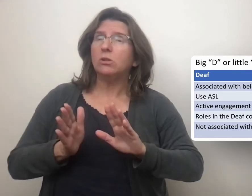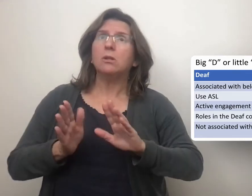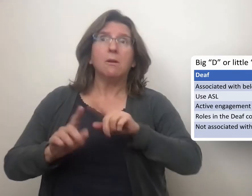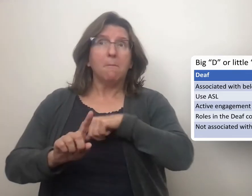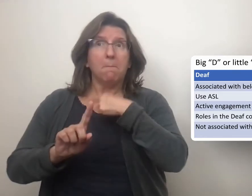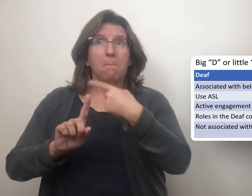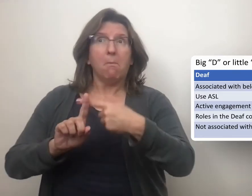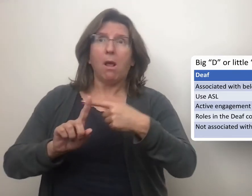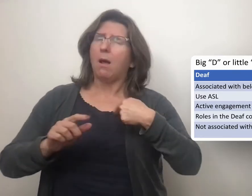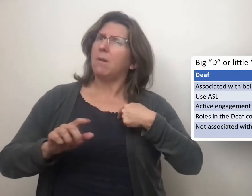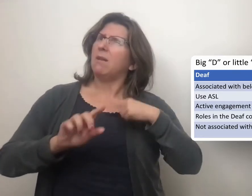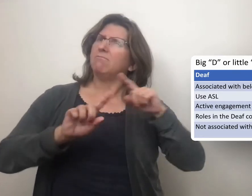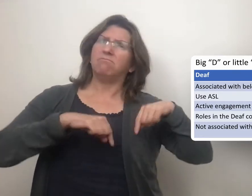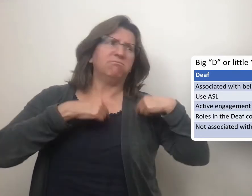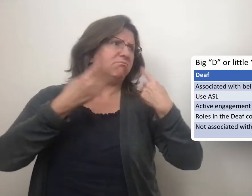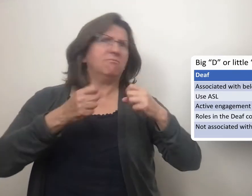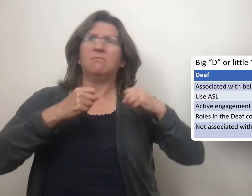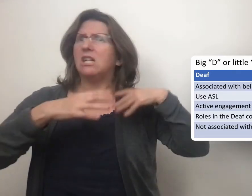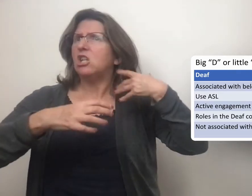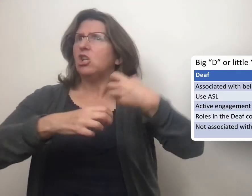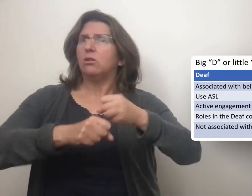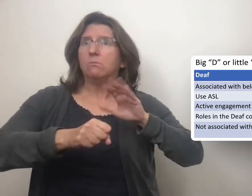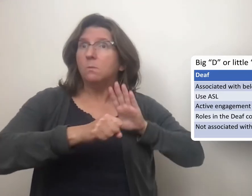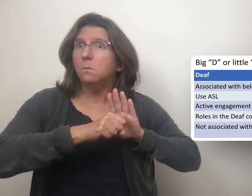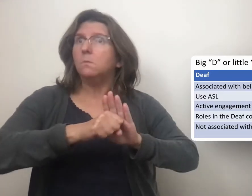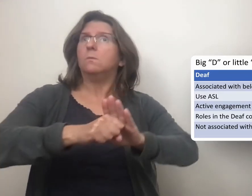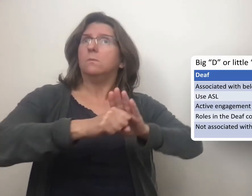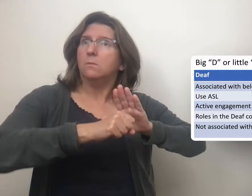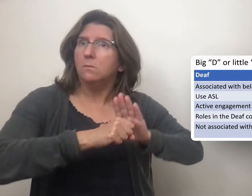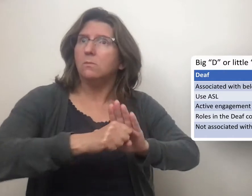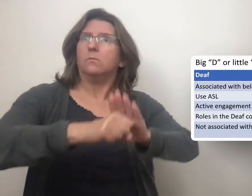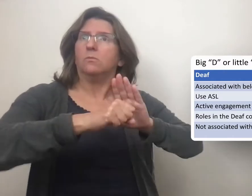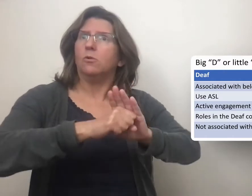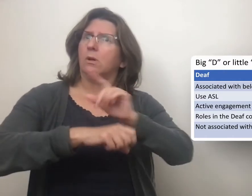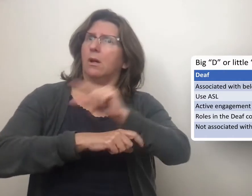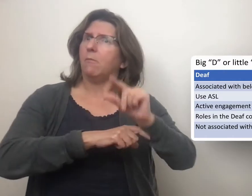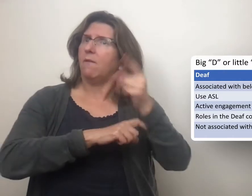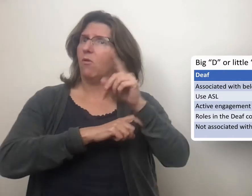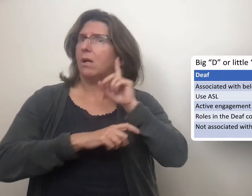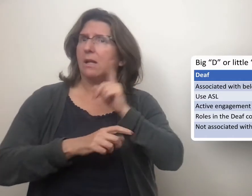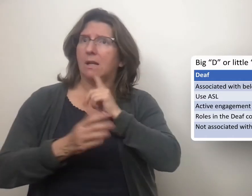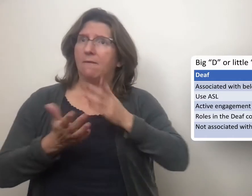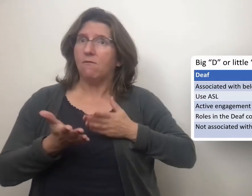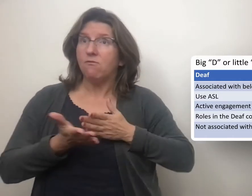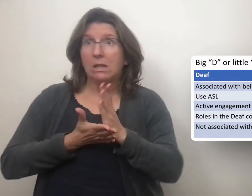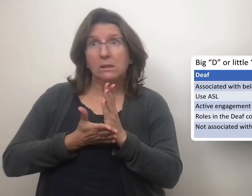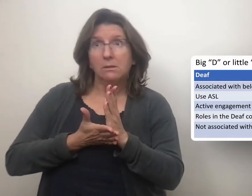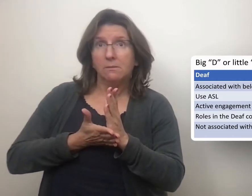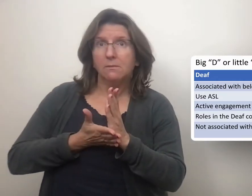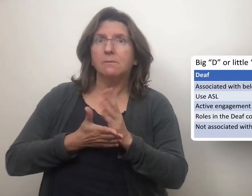a researcher. And for decades, I have advocated for deaf rights within various levels of government. The